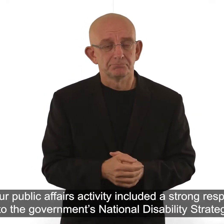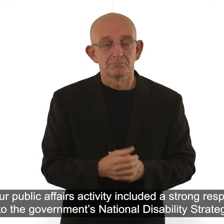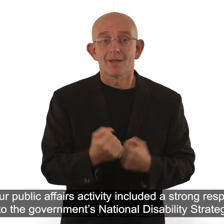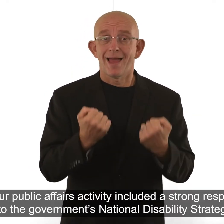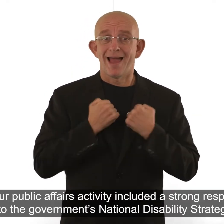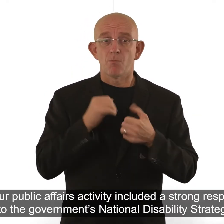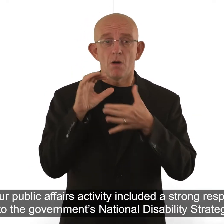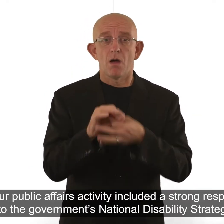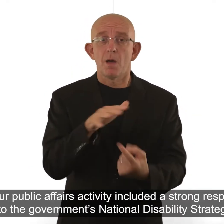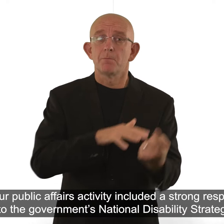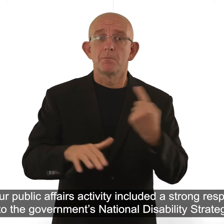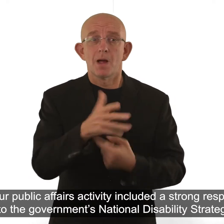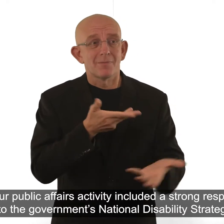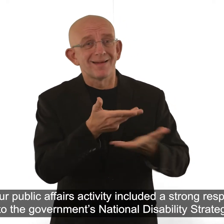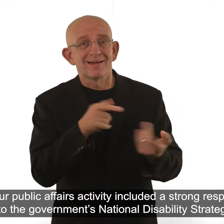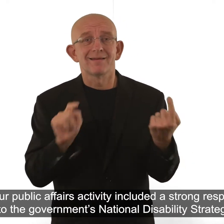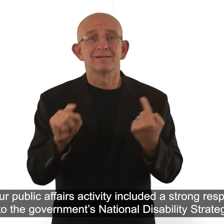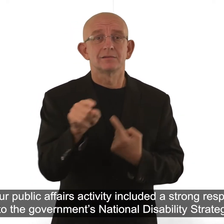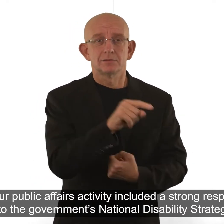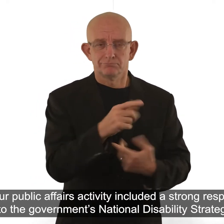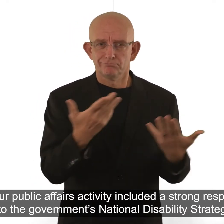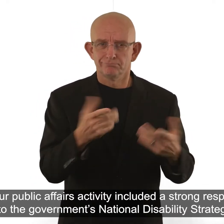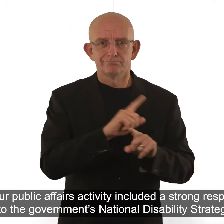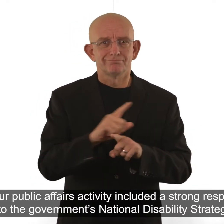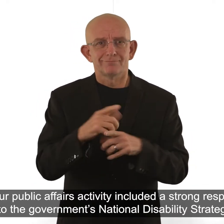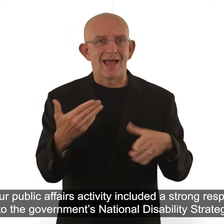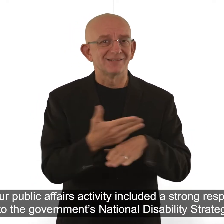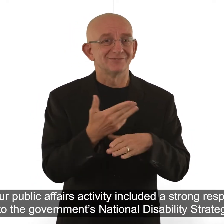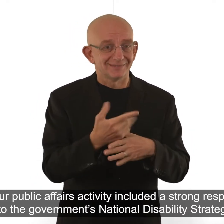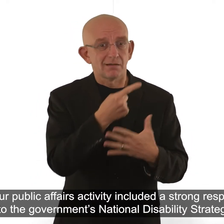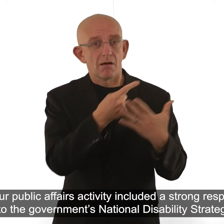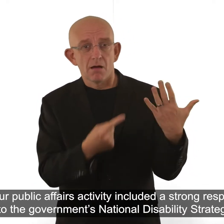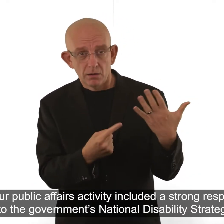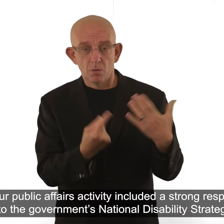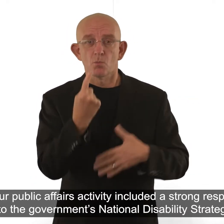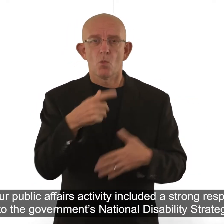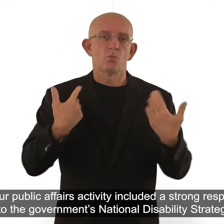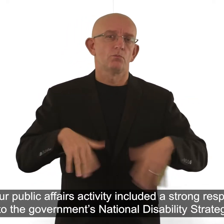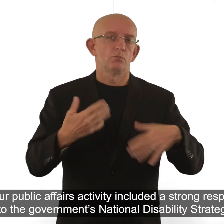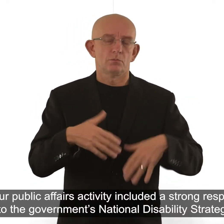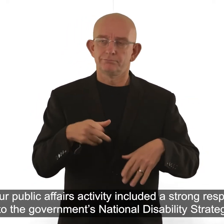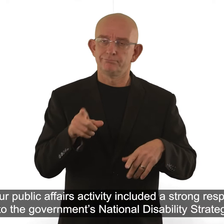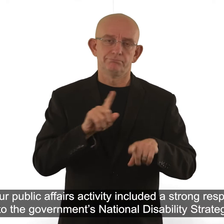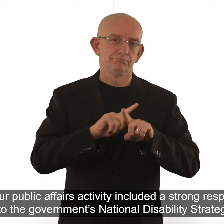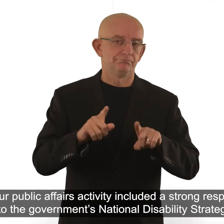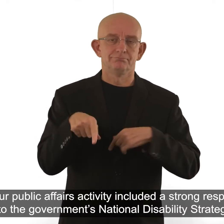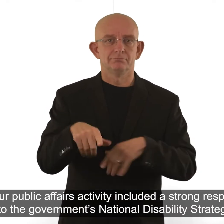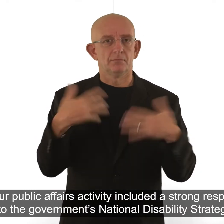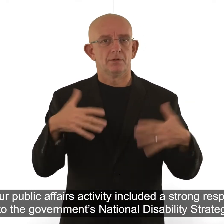Our public affairs activity included a strong response to the government's National Disability